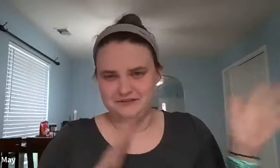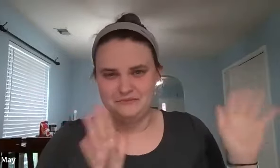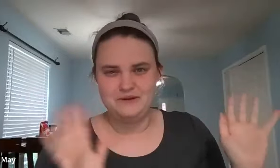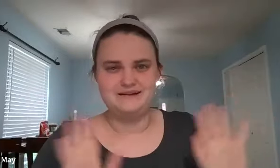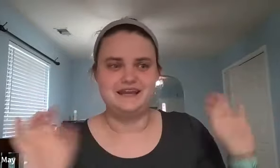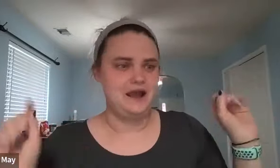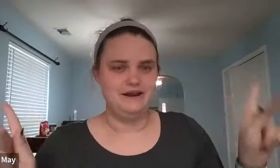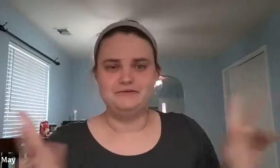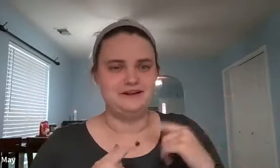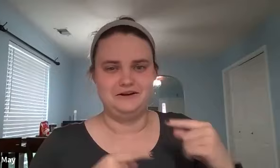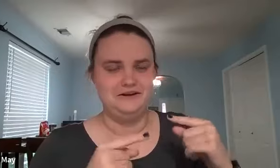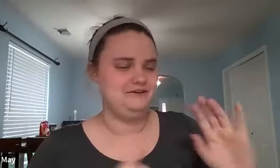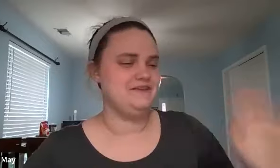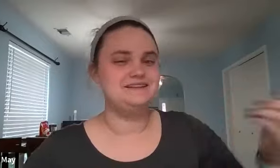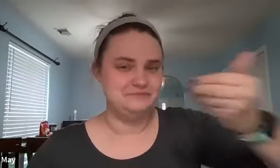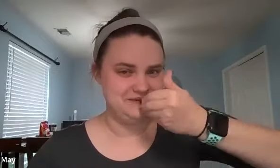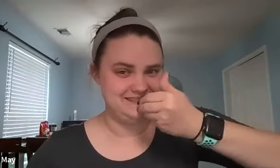their moment. I was like, all right, we're not going to argue on that. So pizza.